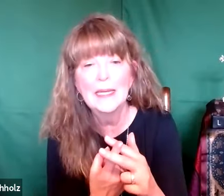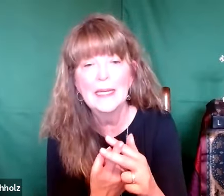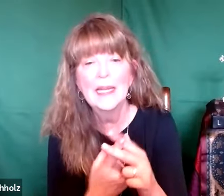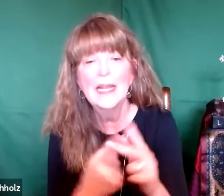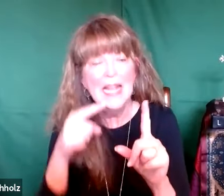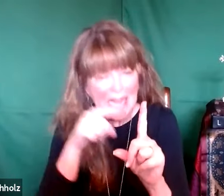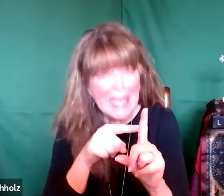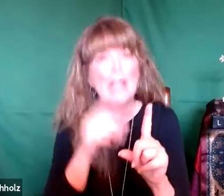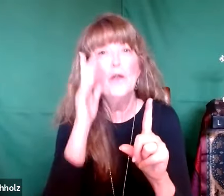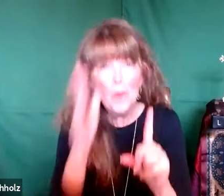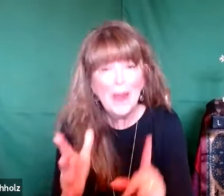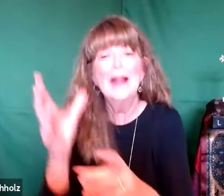He was able to have a new beginning.